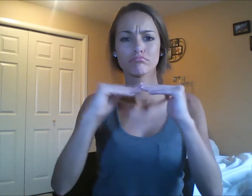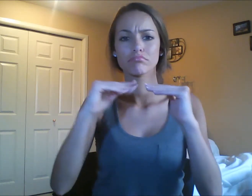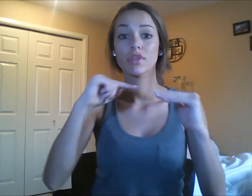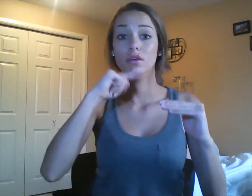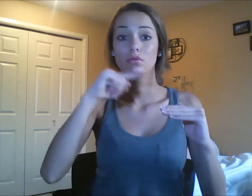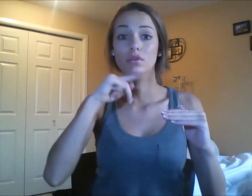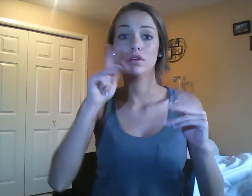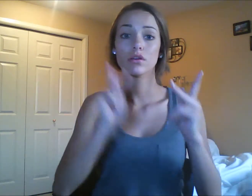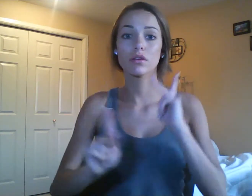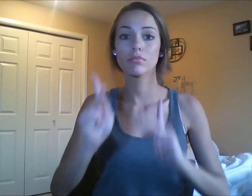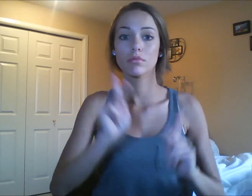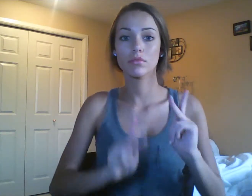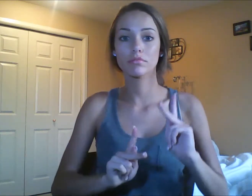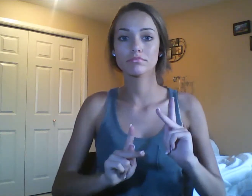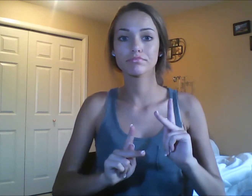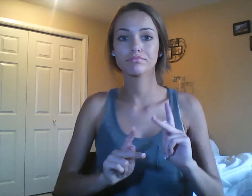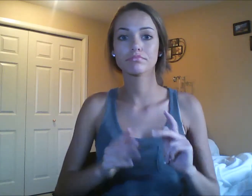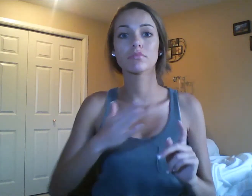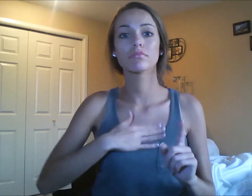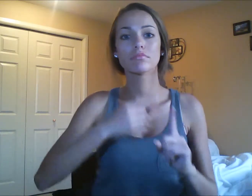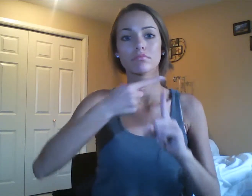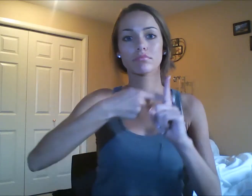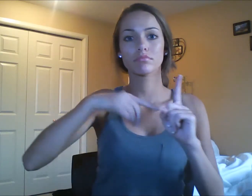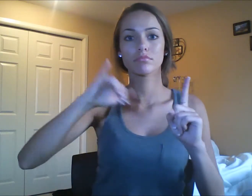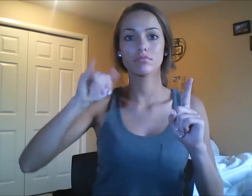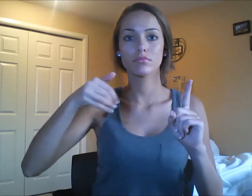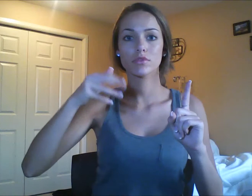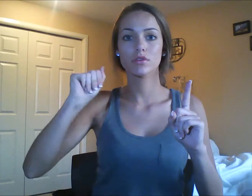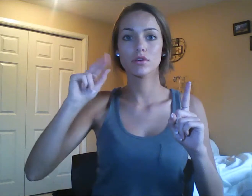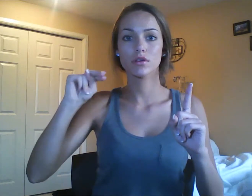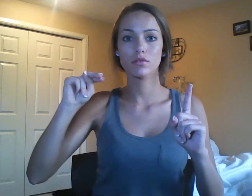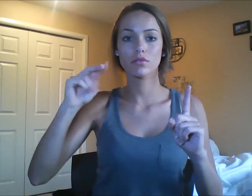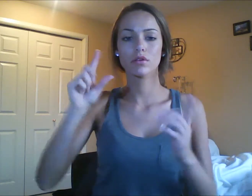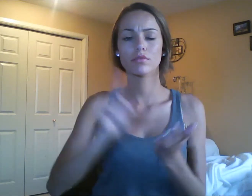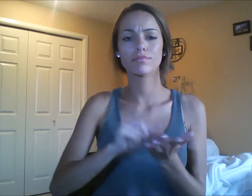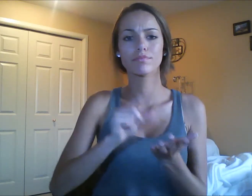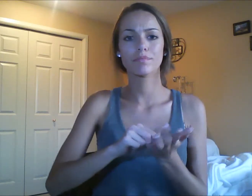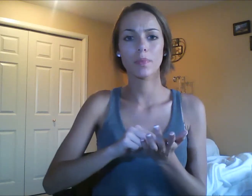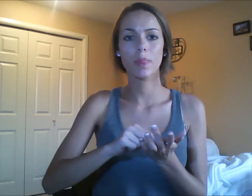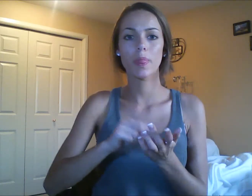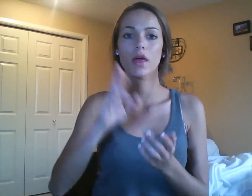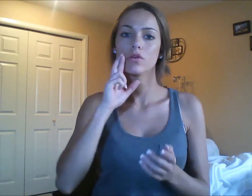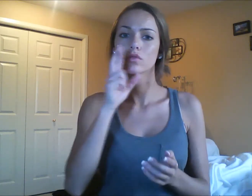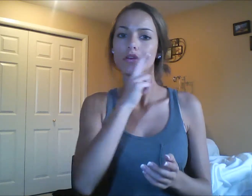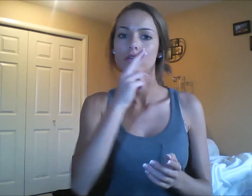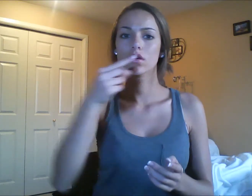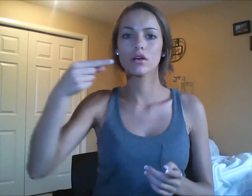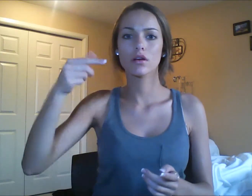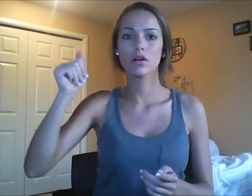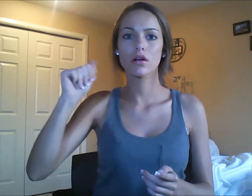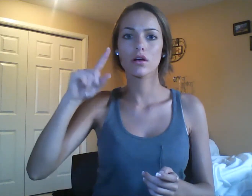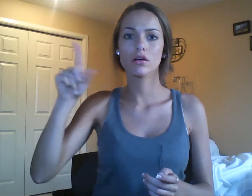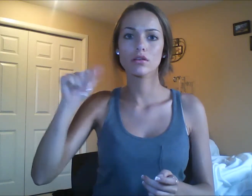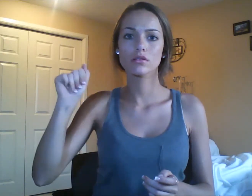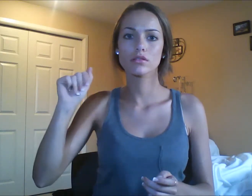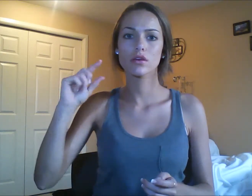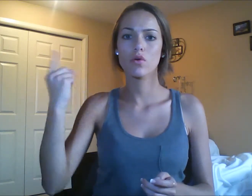hearing person can do. My January article was about a restaurant in Gaza that only hires deaf